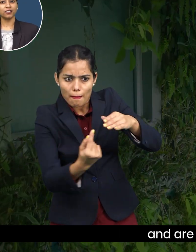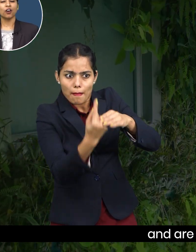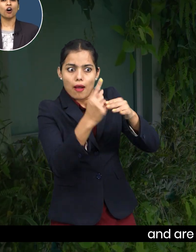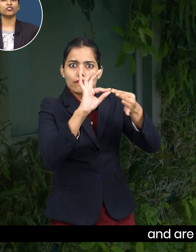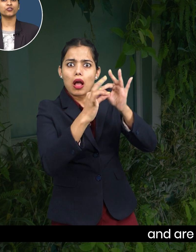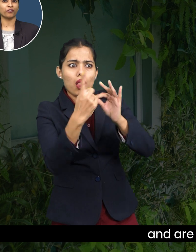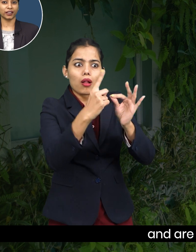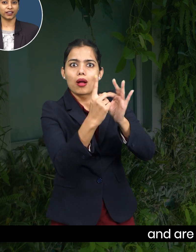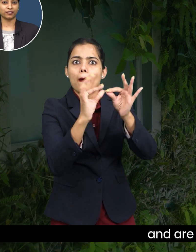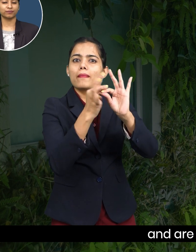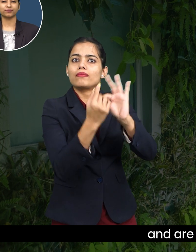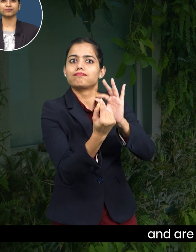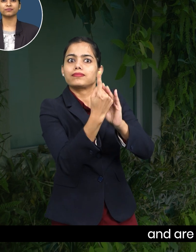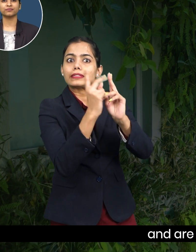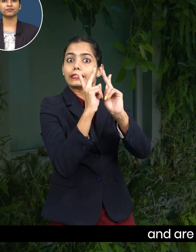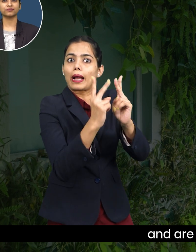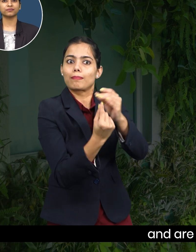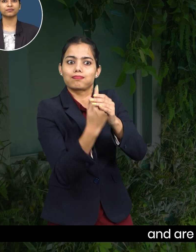are autotrophic.